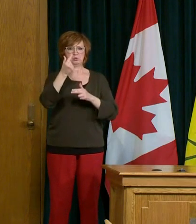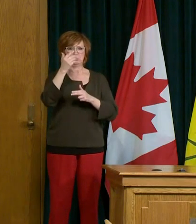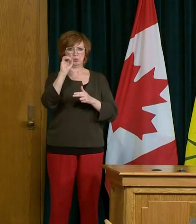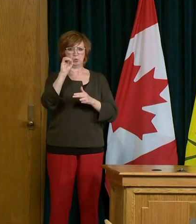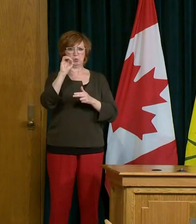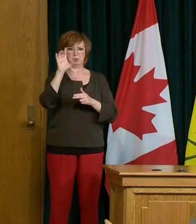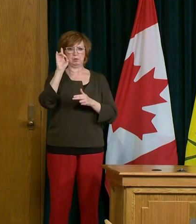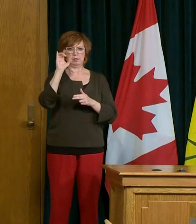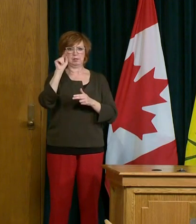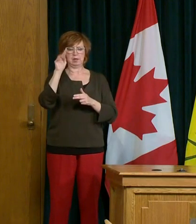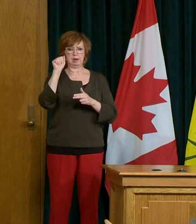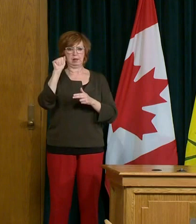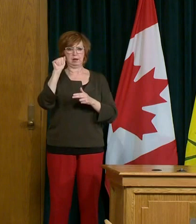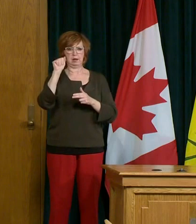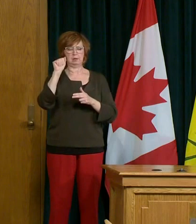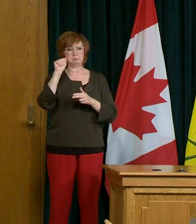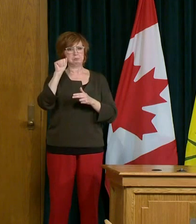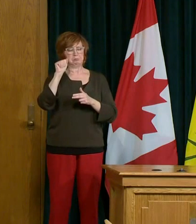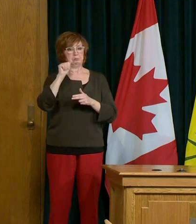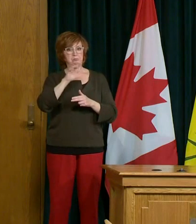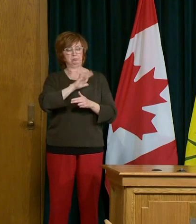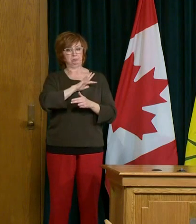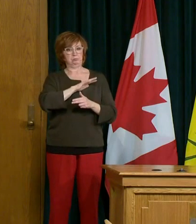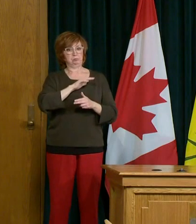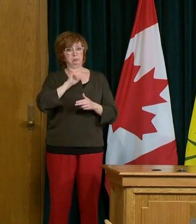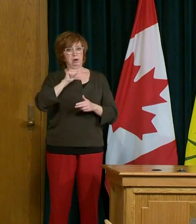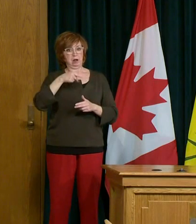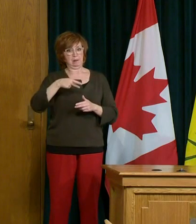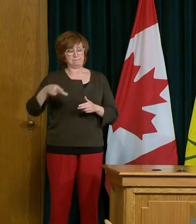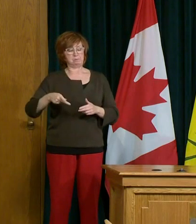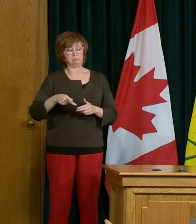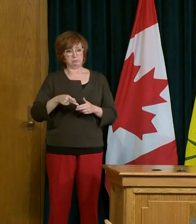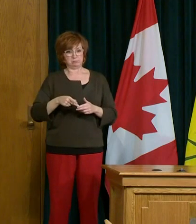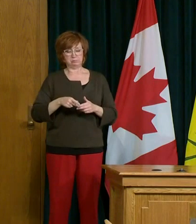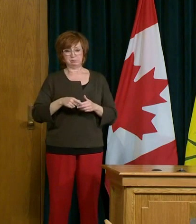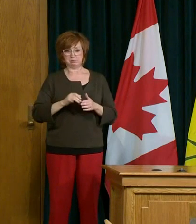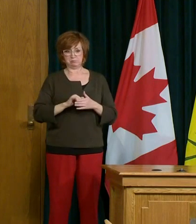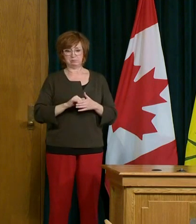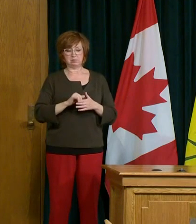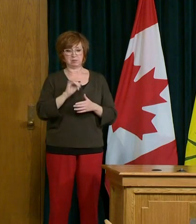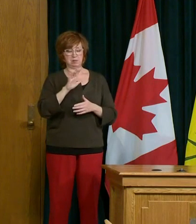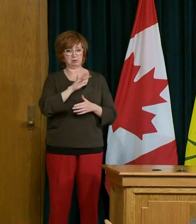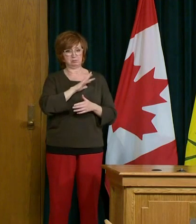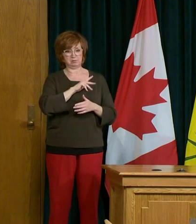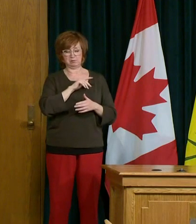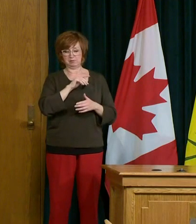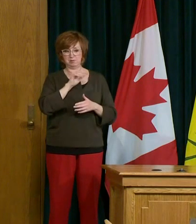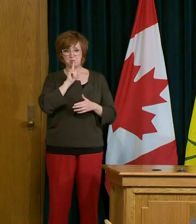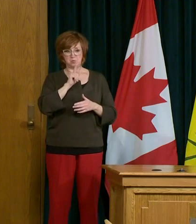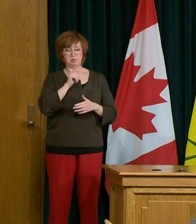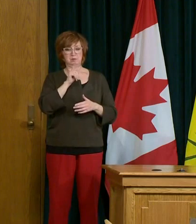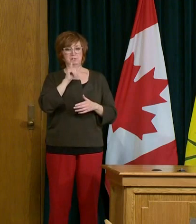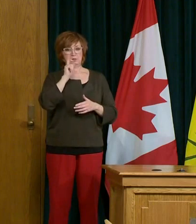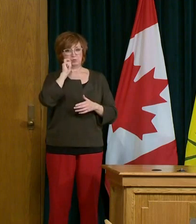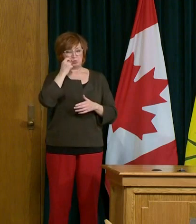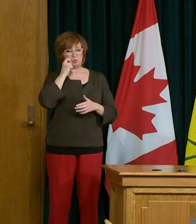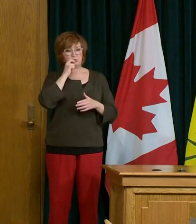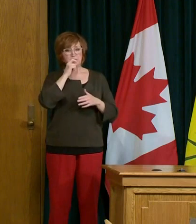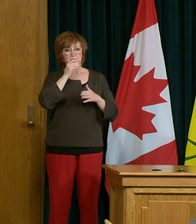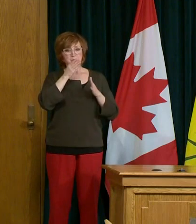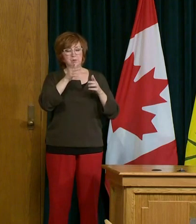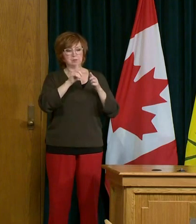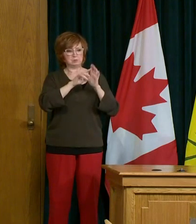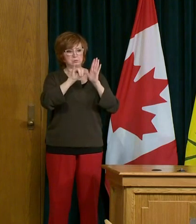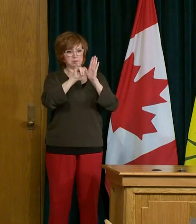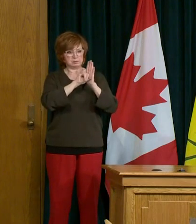for pretty amazing demonstration of social network analysis and being able to identify